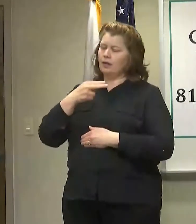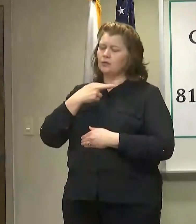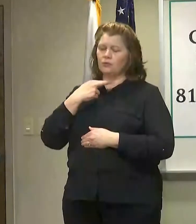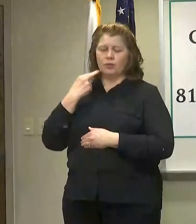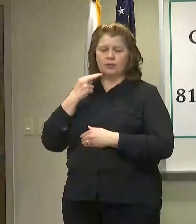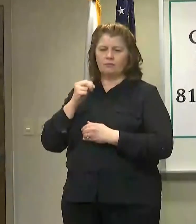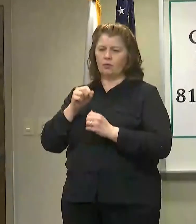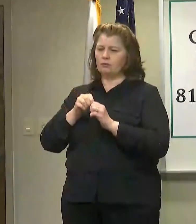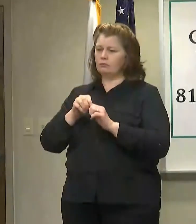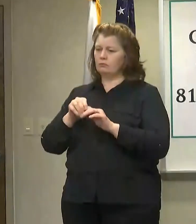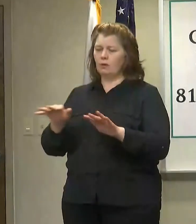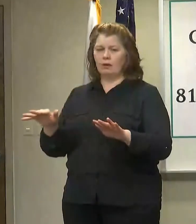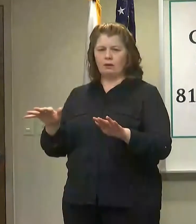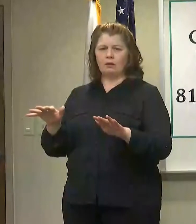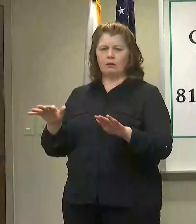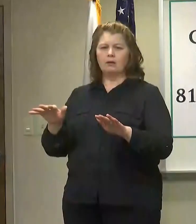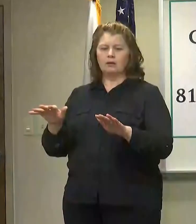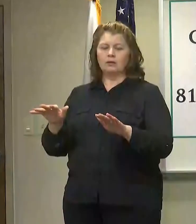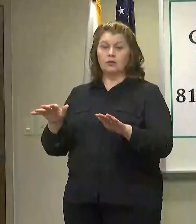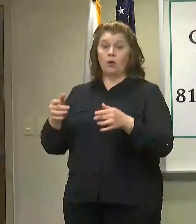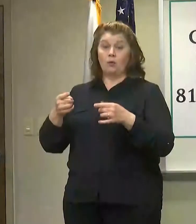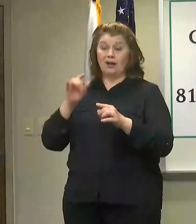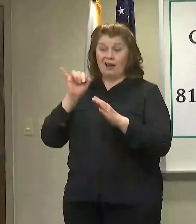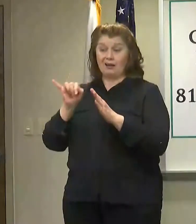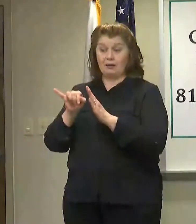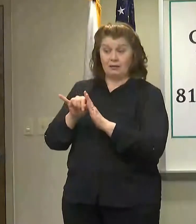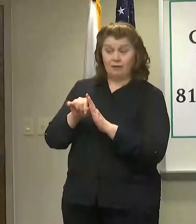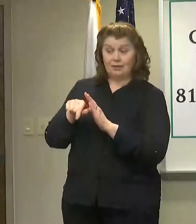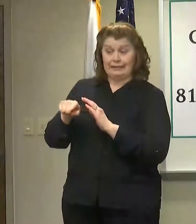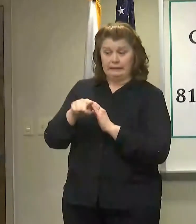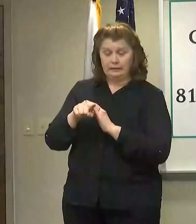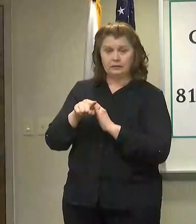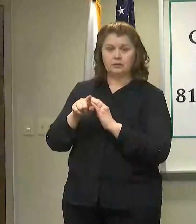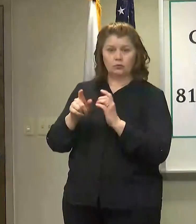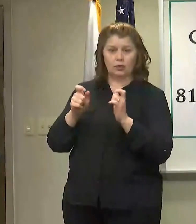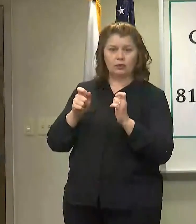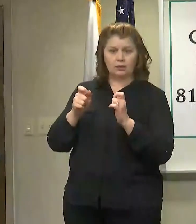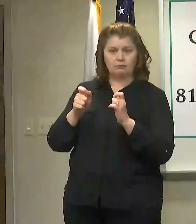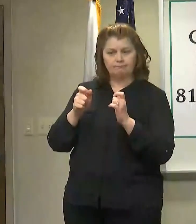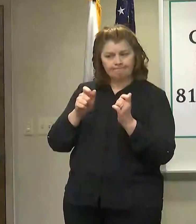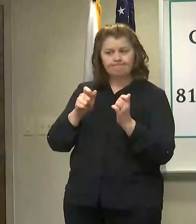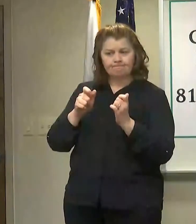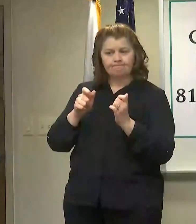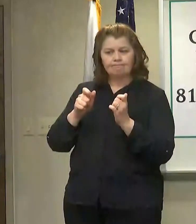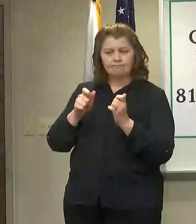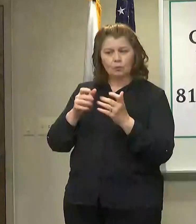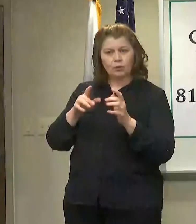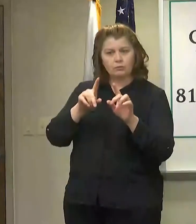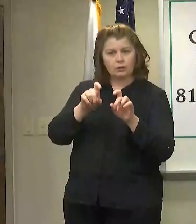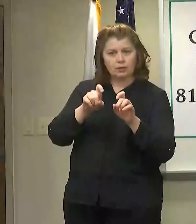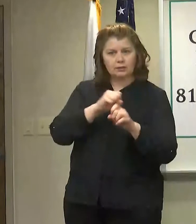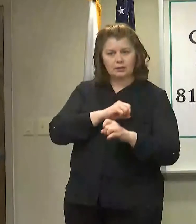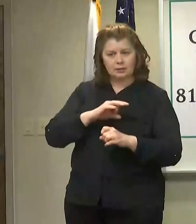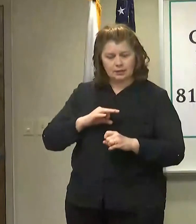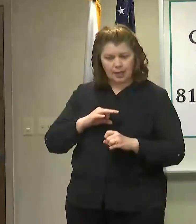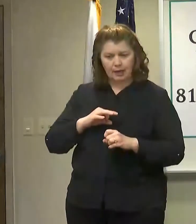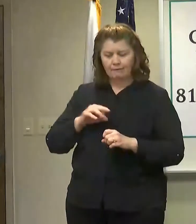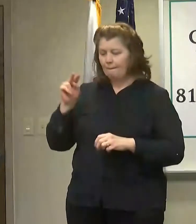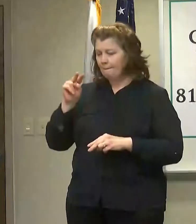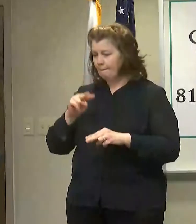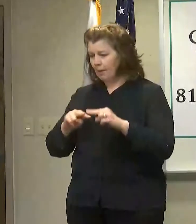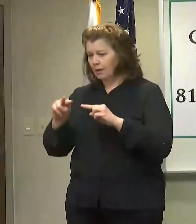for outbreak. And so when we identify, we are quickly working to test the staff, monitor,